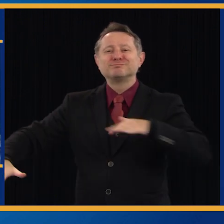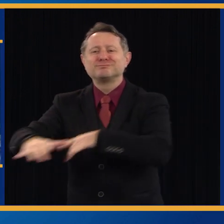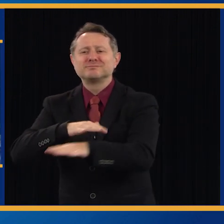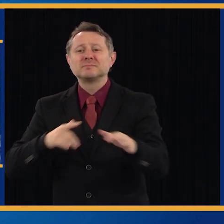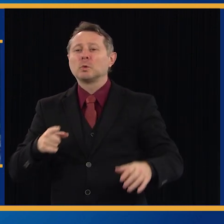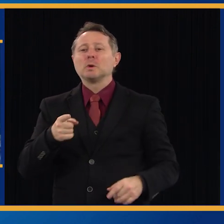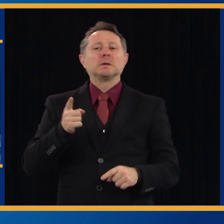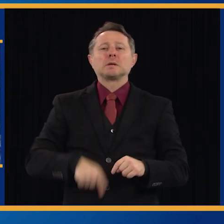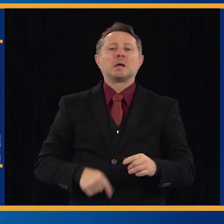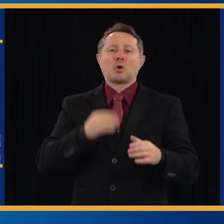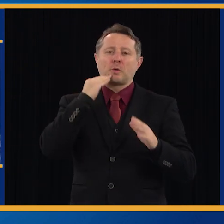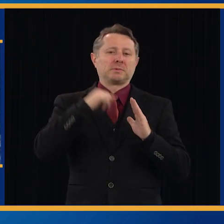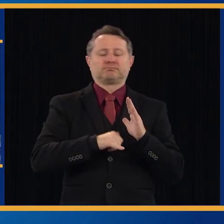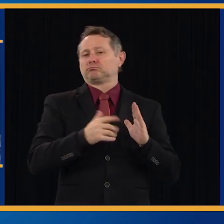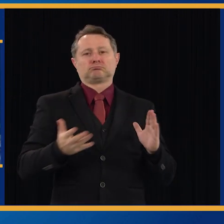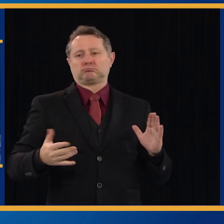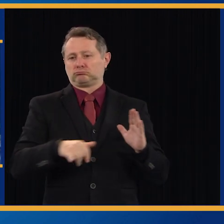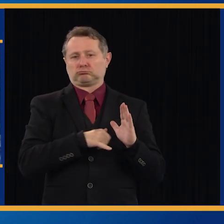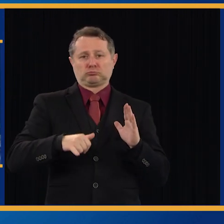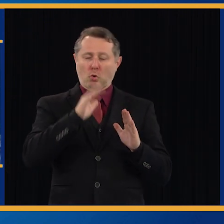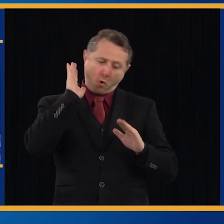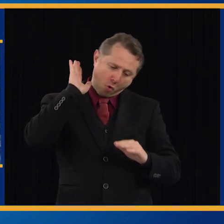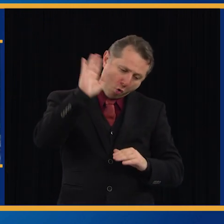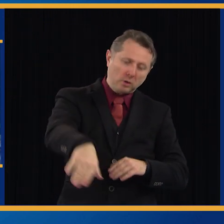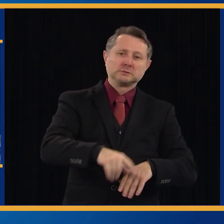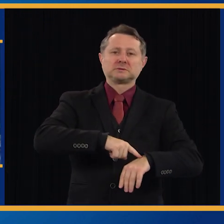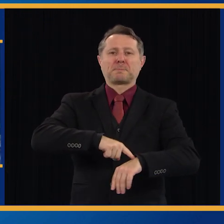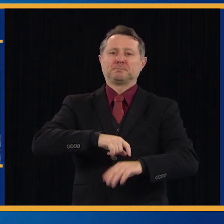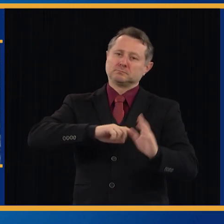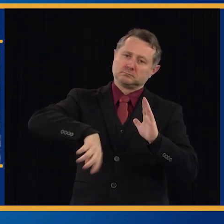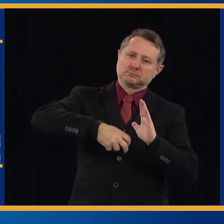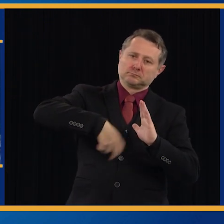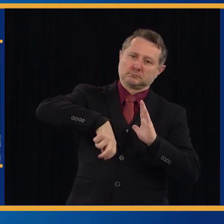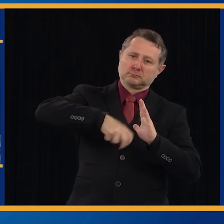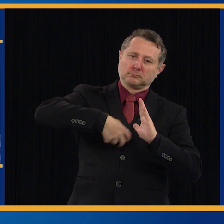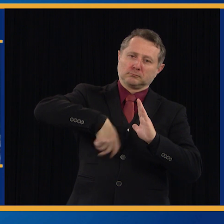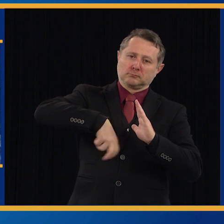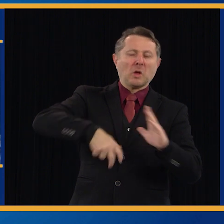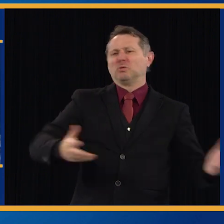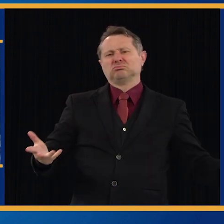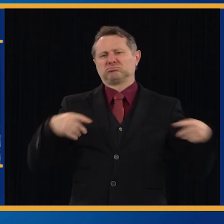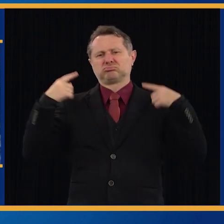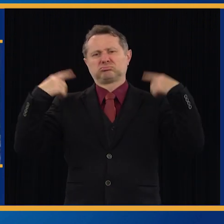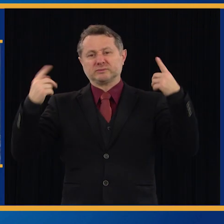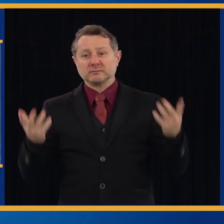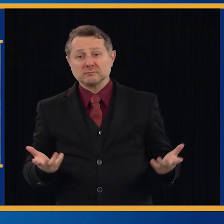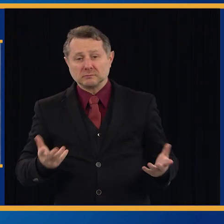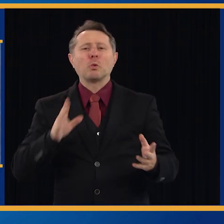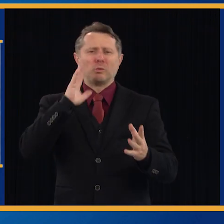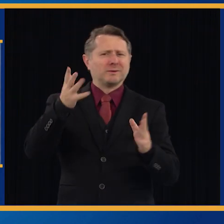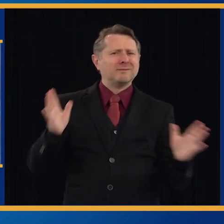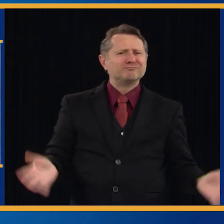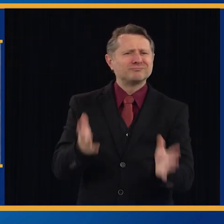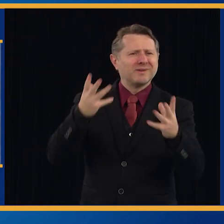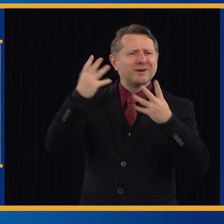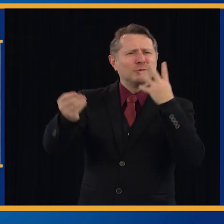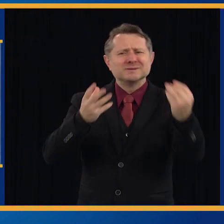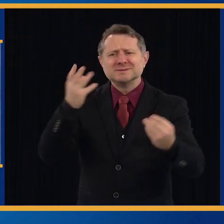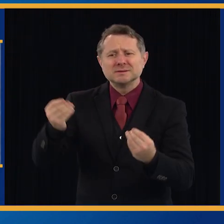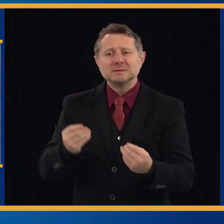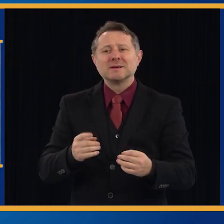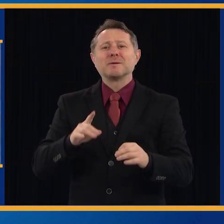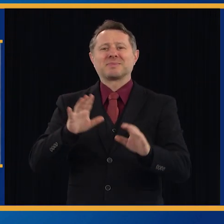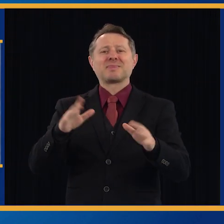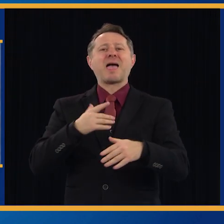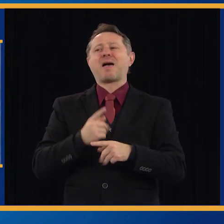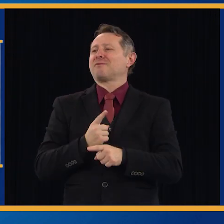time. But that is going to happen. That activity level is going to increase naturally. When that